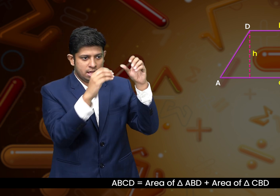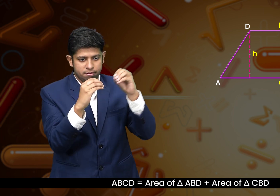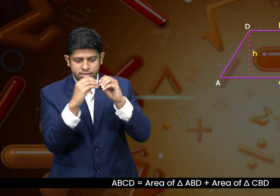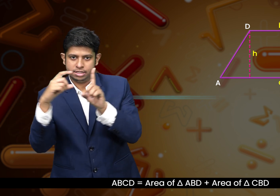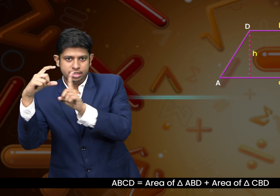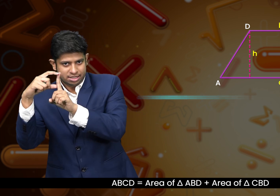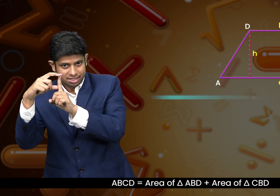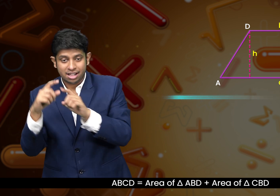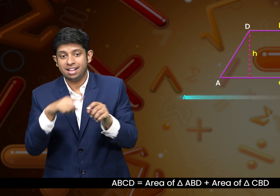CBD.